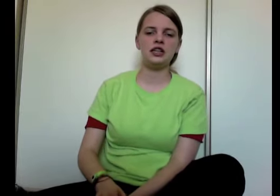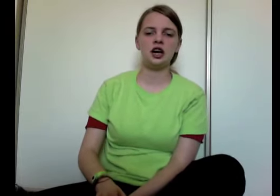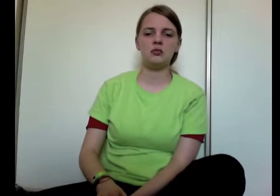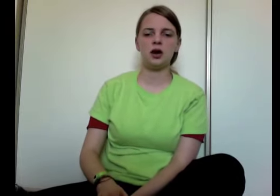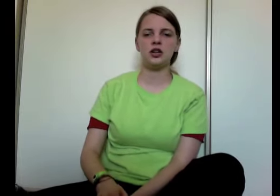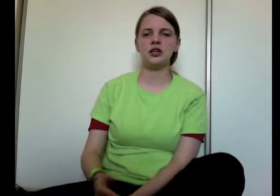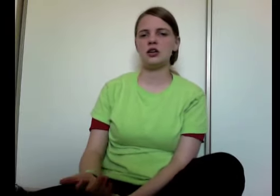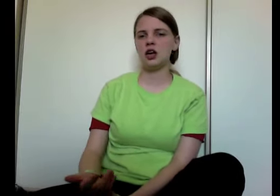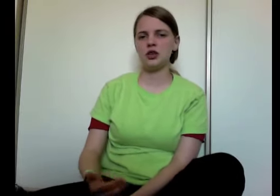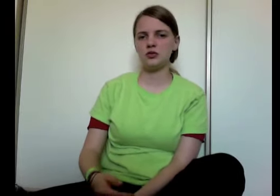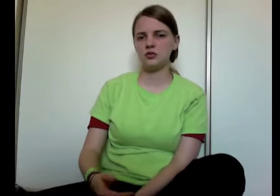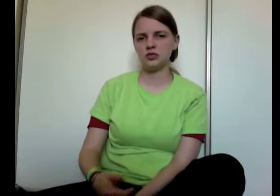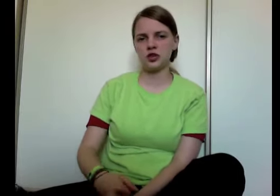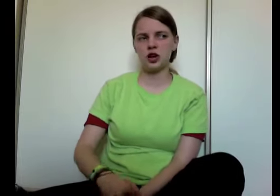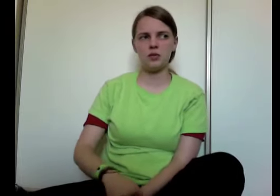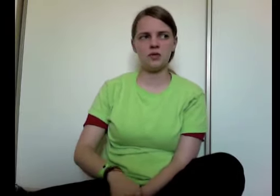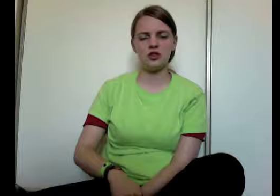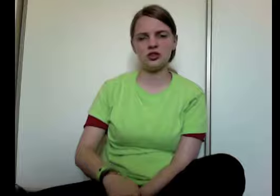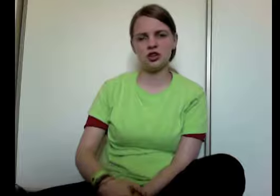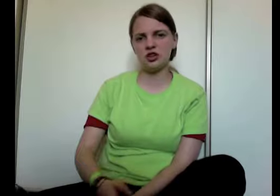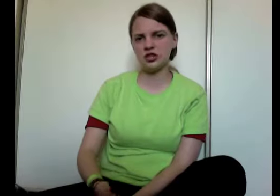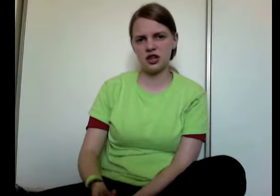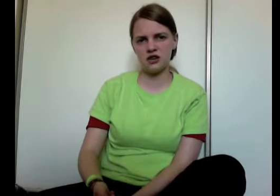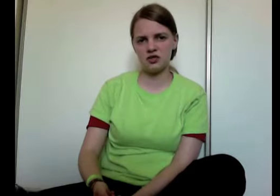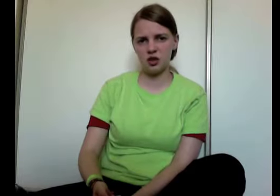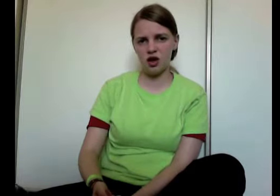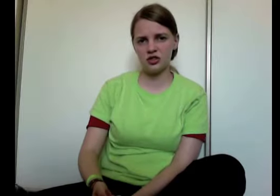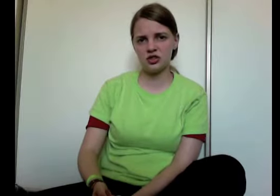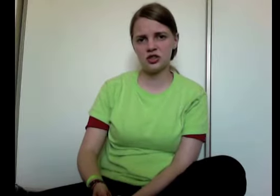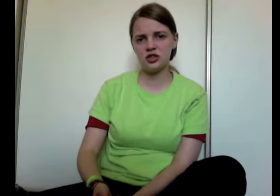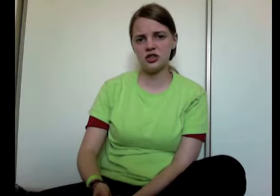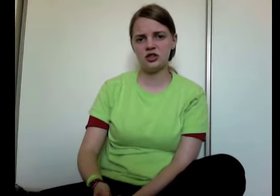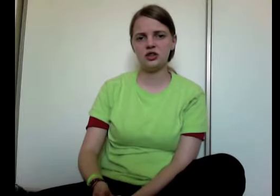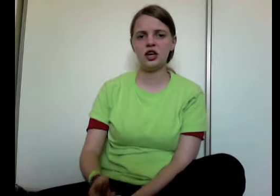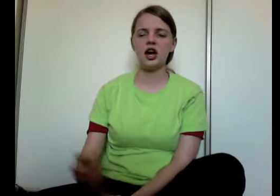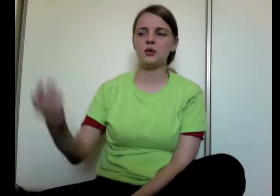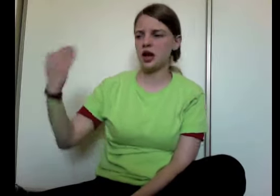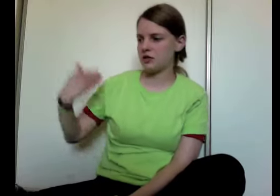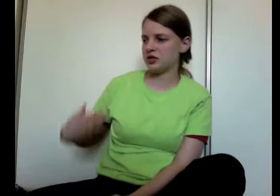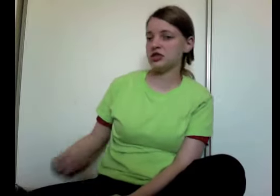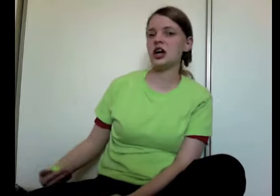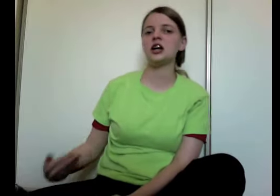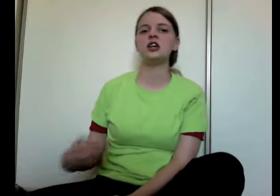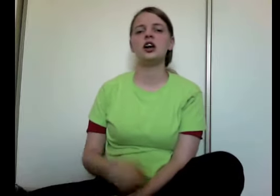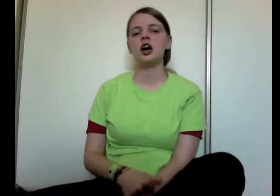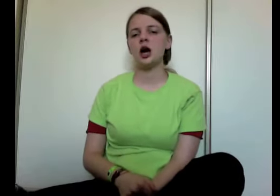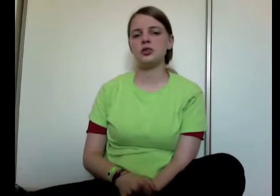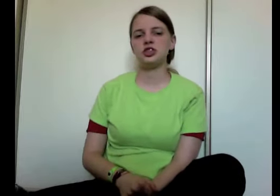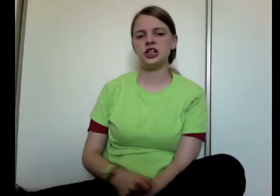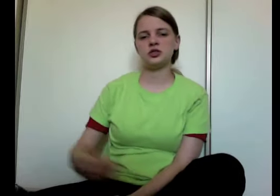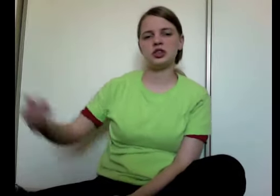down body. Other songs that I've glossed that I would have this sign, I would say something